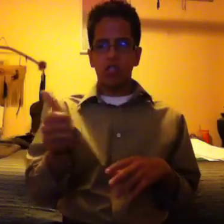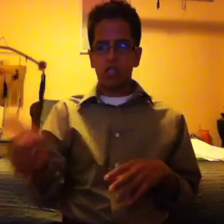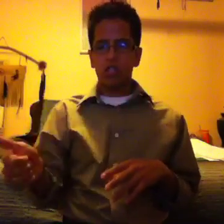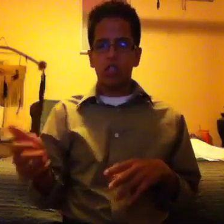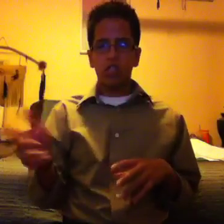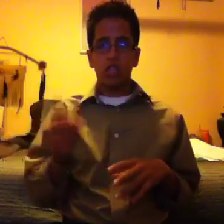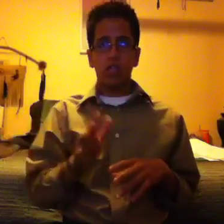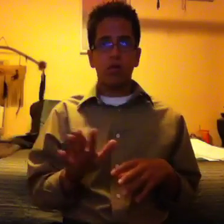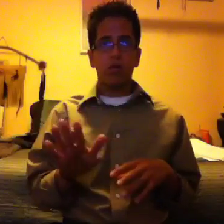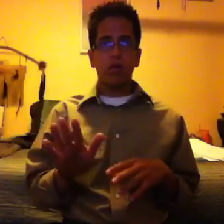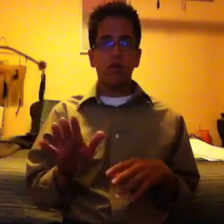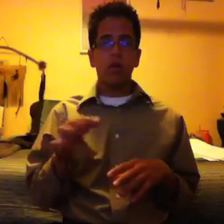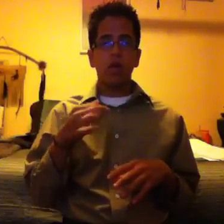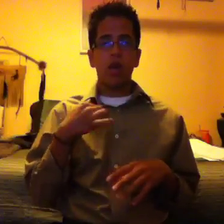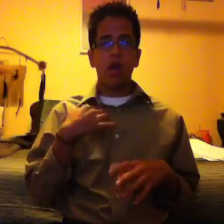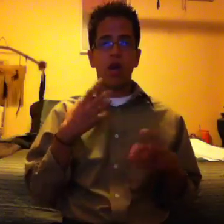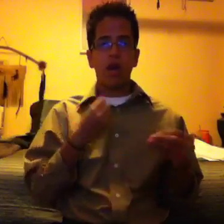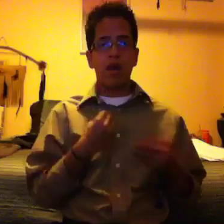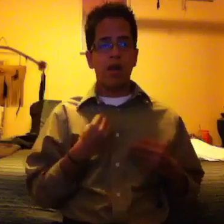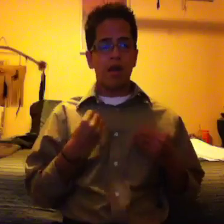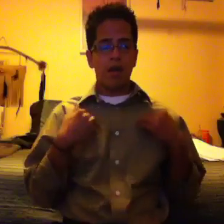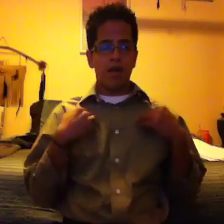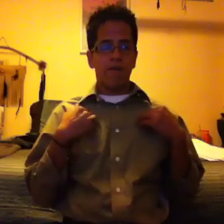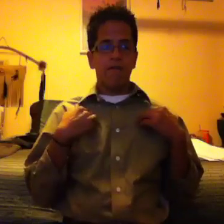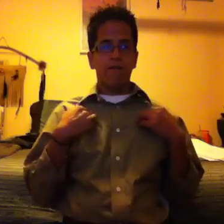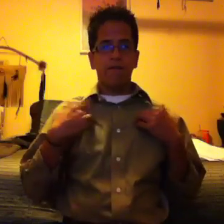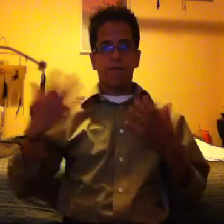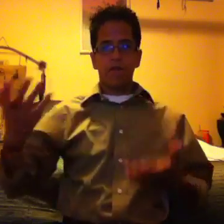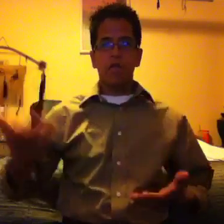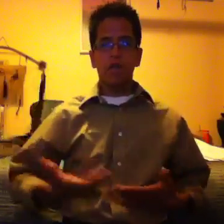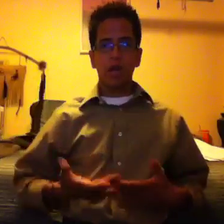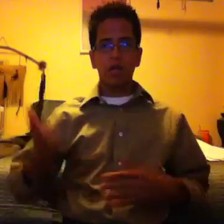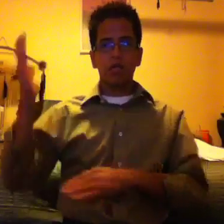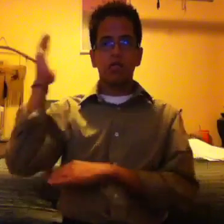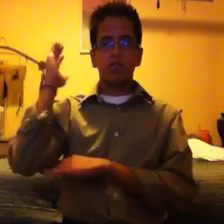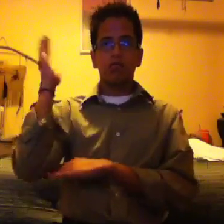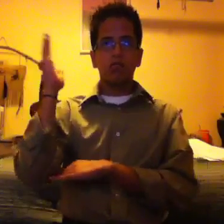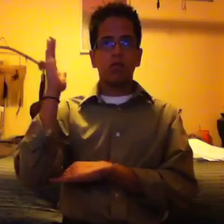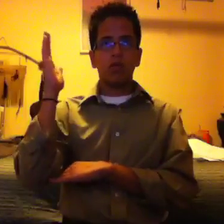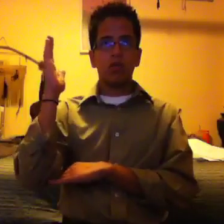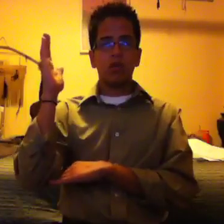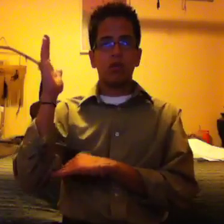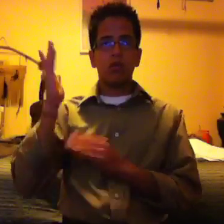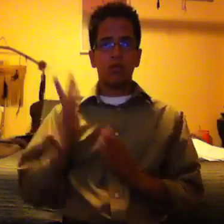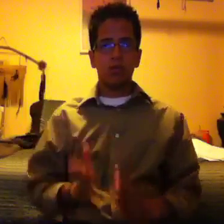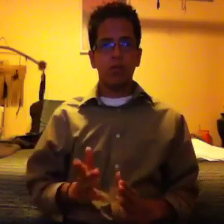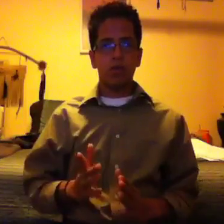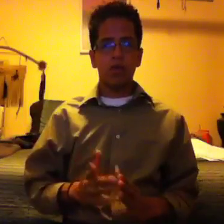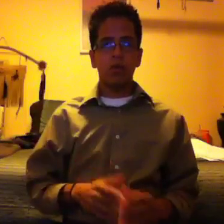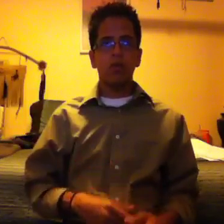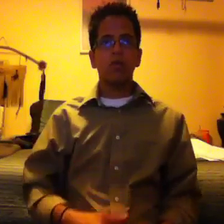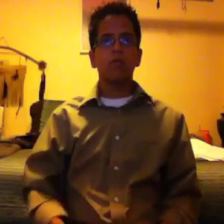that they determine on their own from their area. It could be, one time I had a gentleman talk